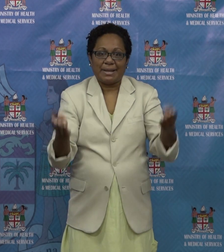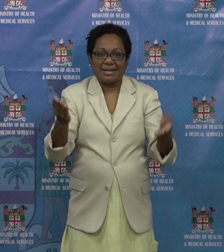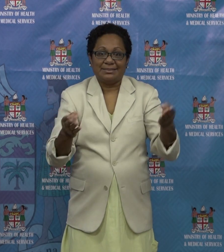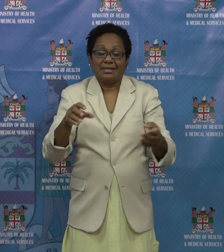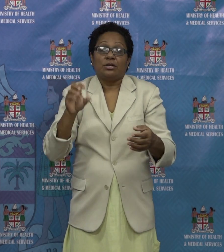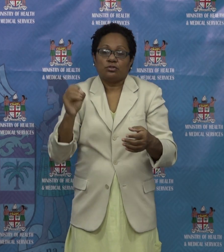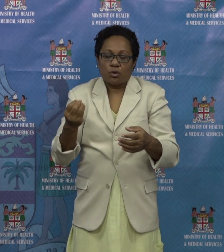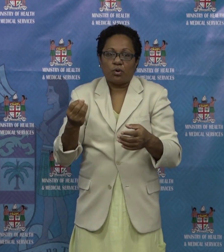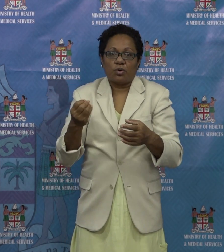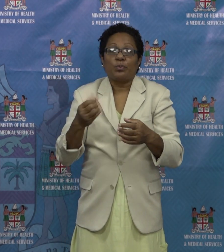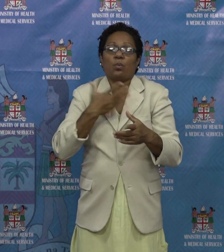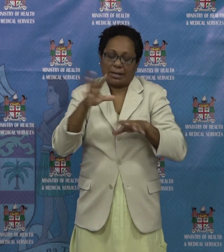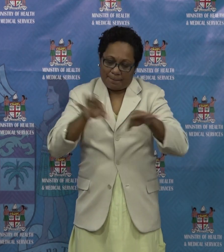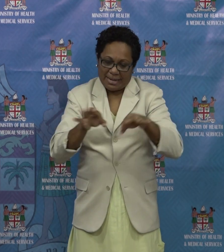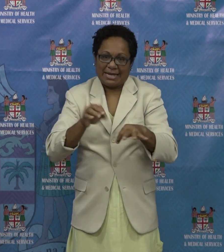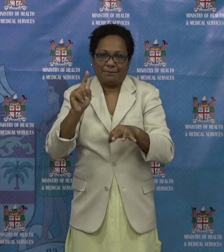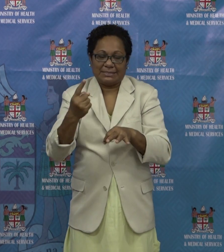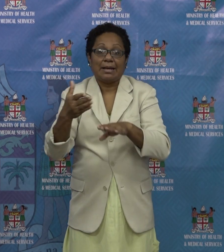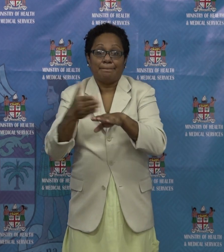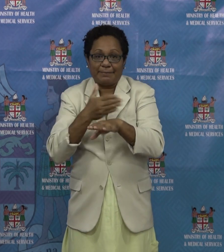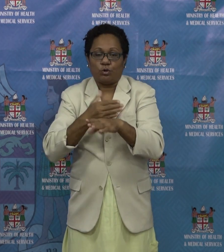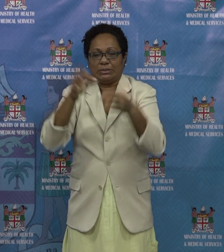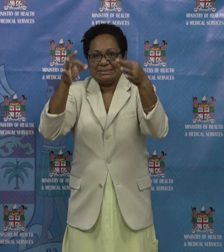it to be pointed. We want it to be very targeted.